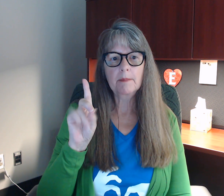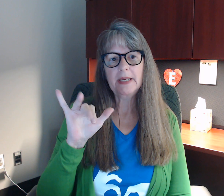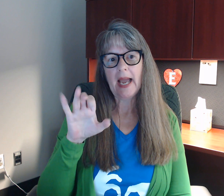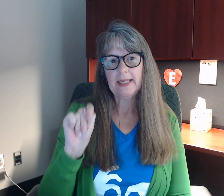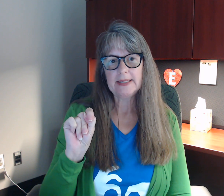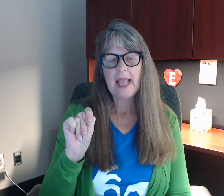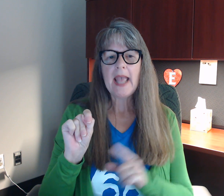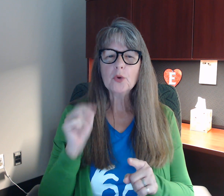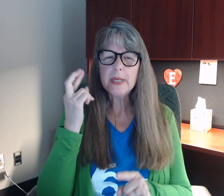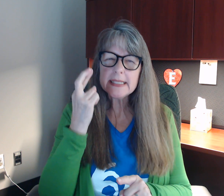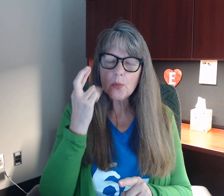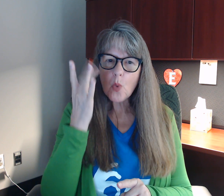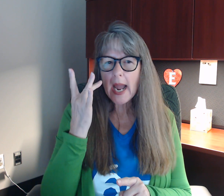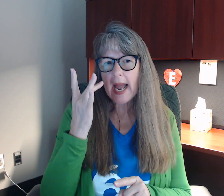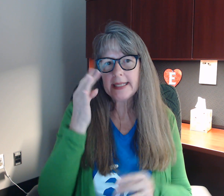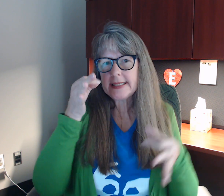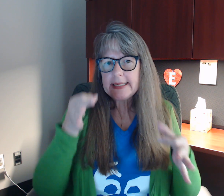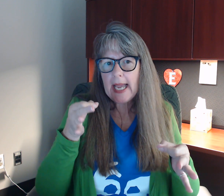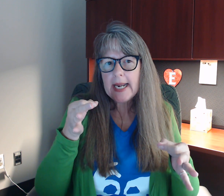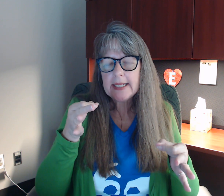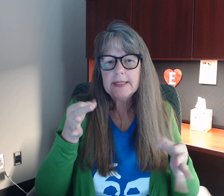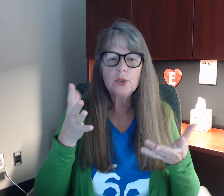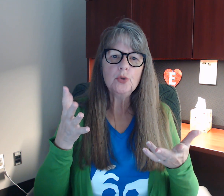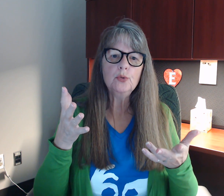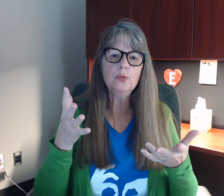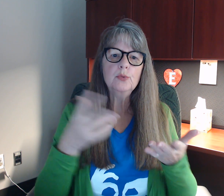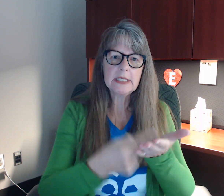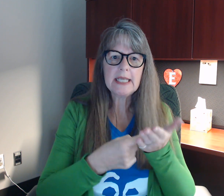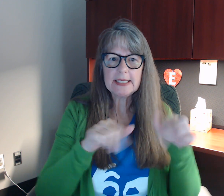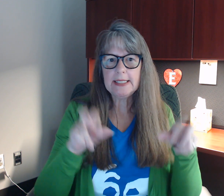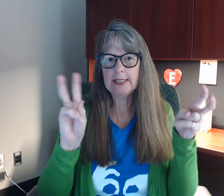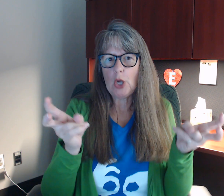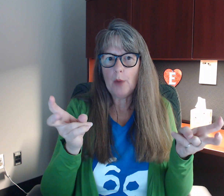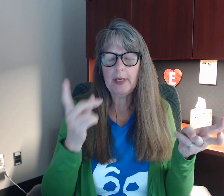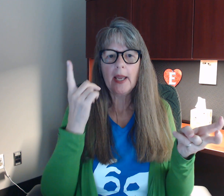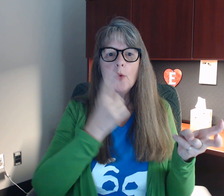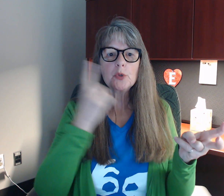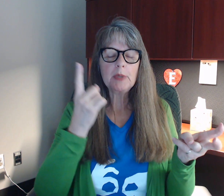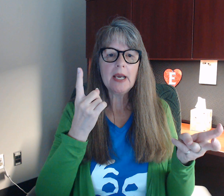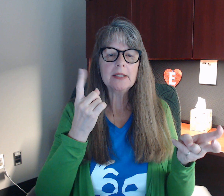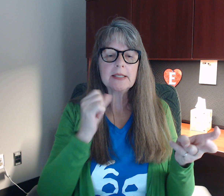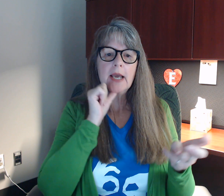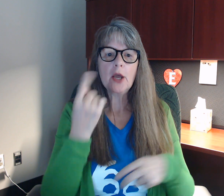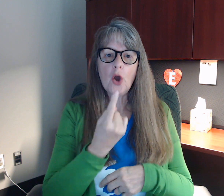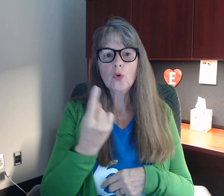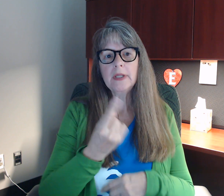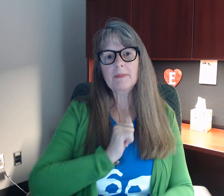but diets. And the reason why I decided to discuss this topic was because not only